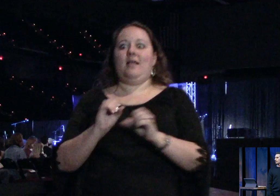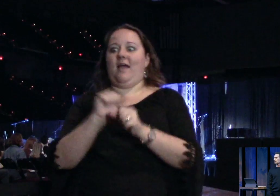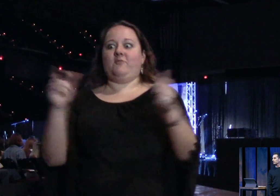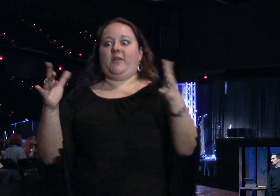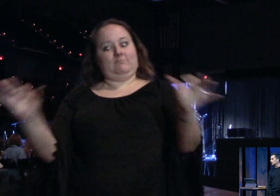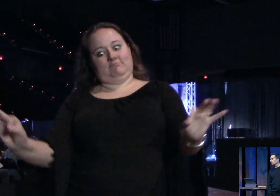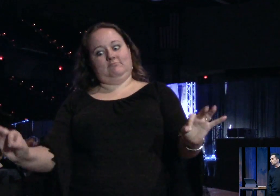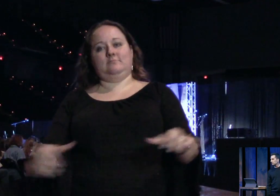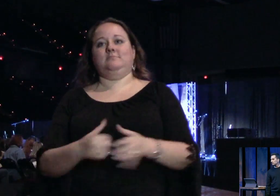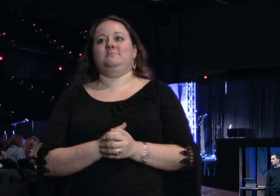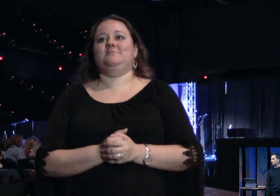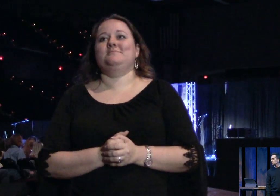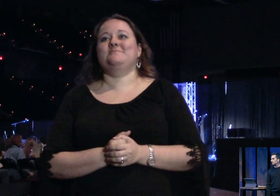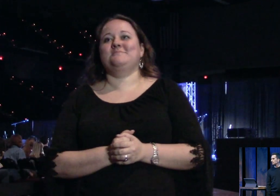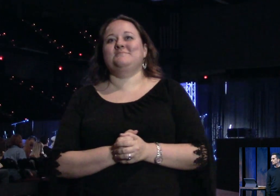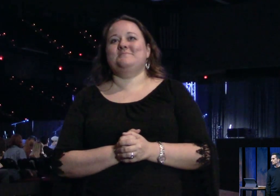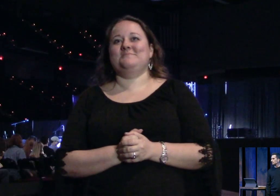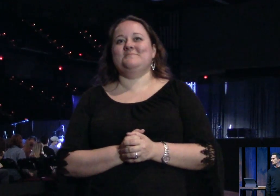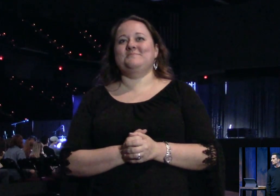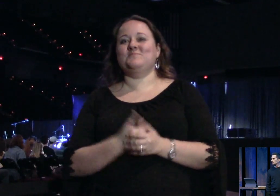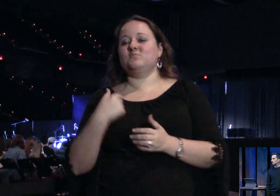vanity.